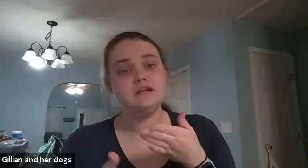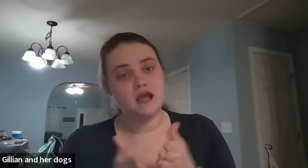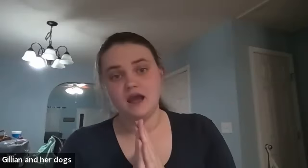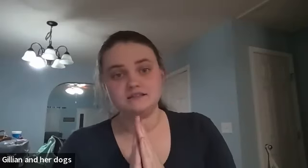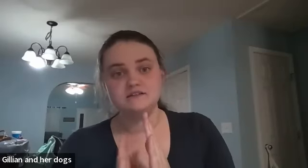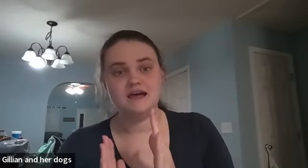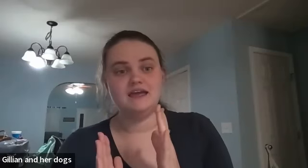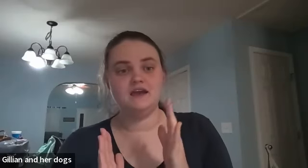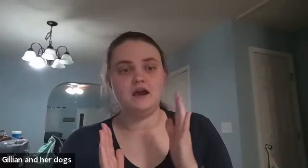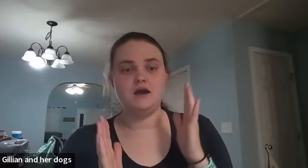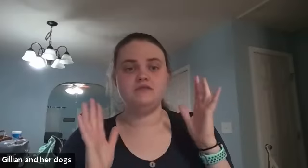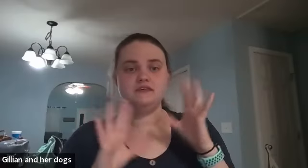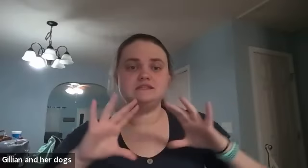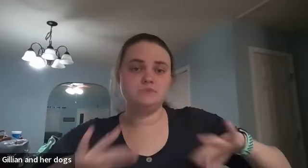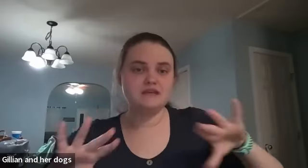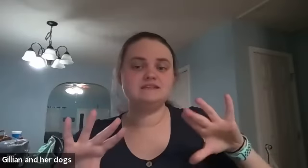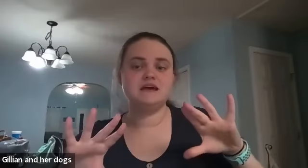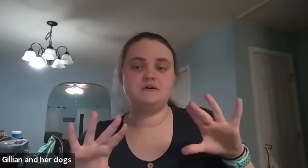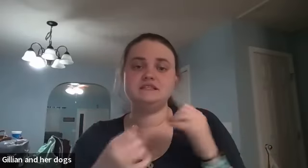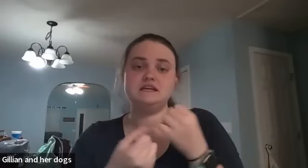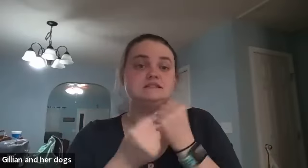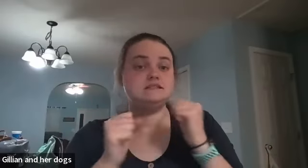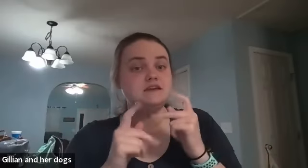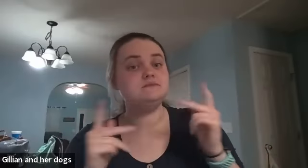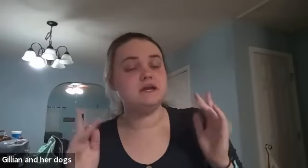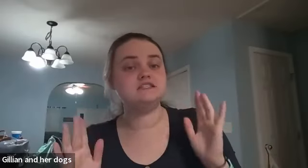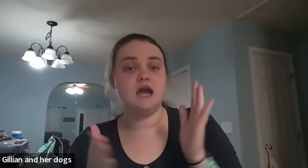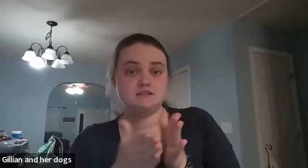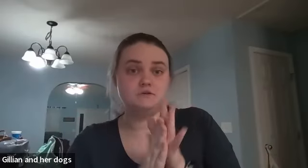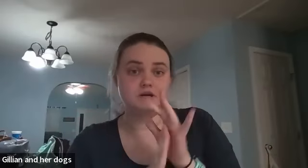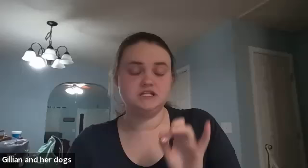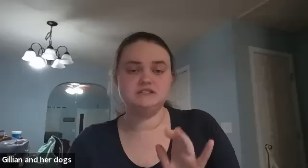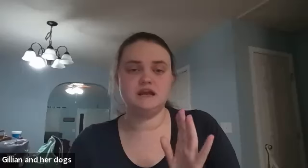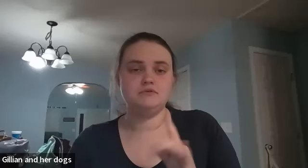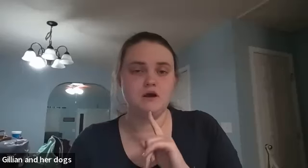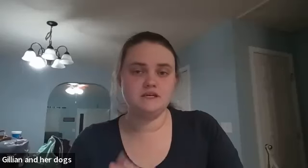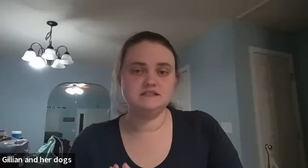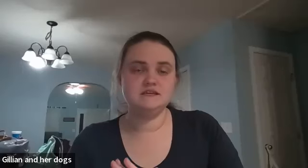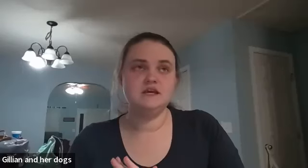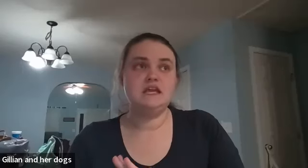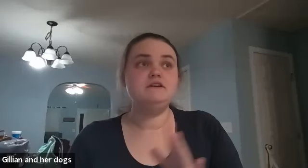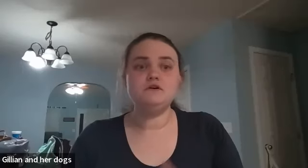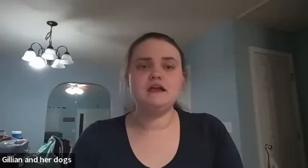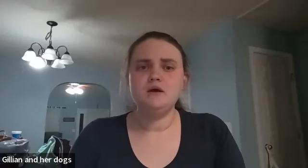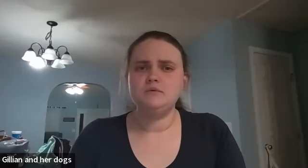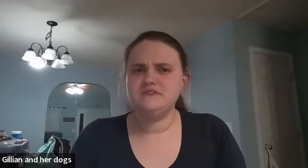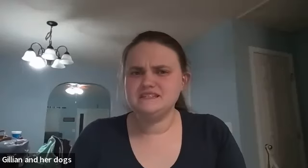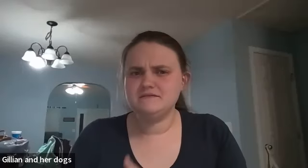to ask. Like, this space, I always say, is a safe space to ask questions. And I promise, even if you're like, would this